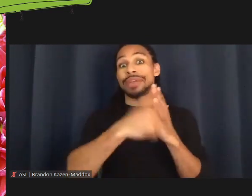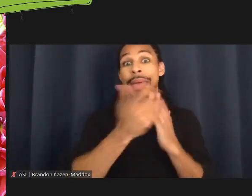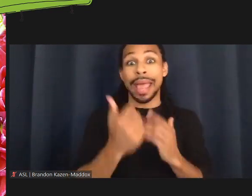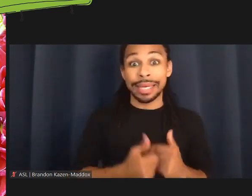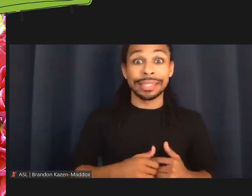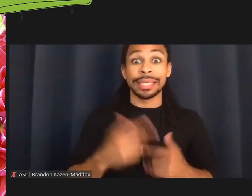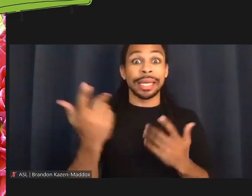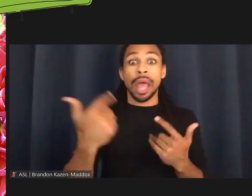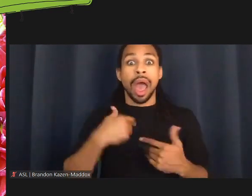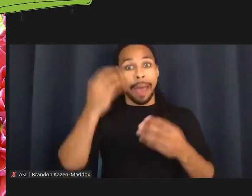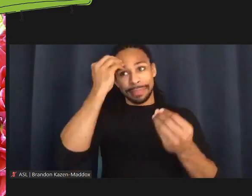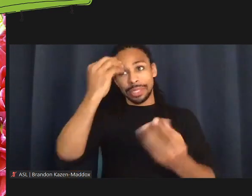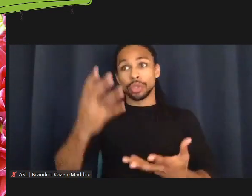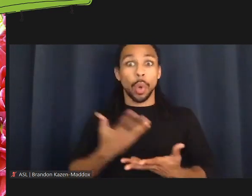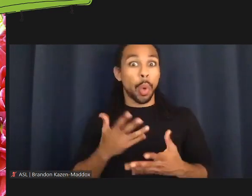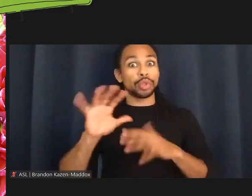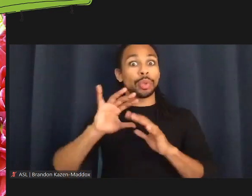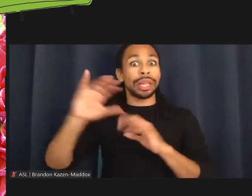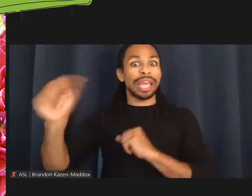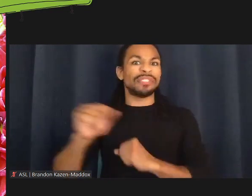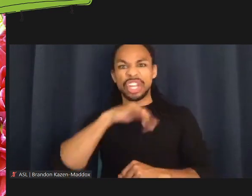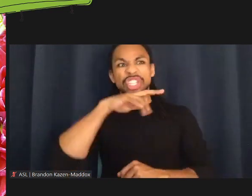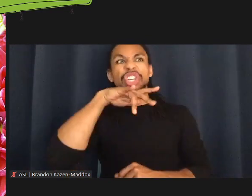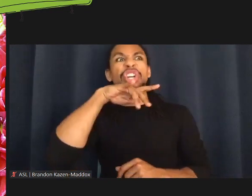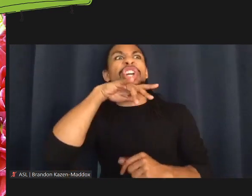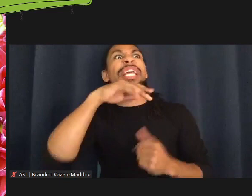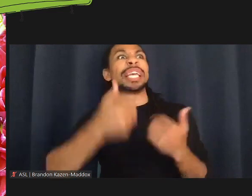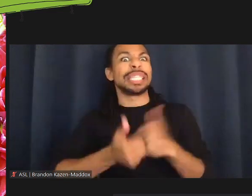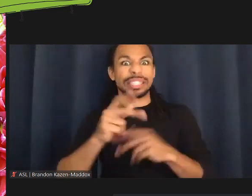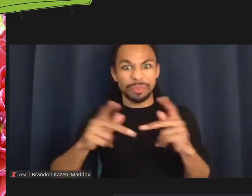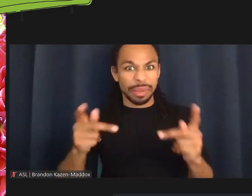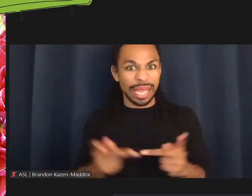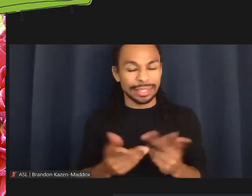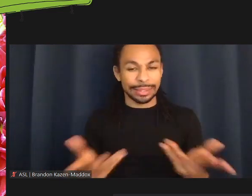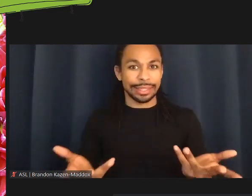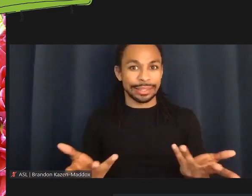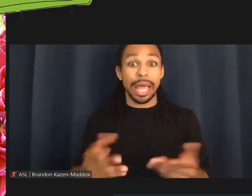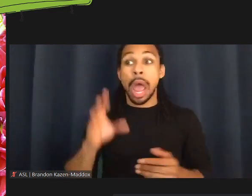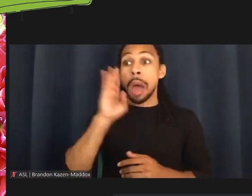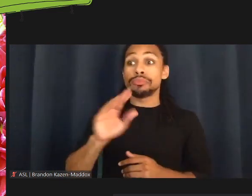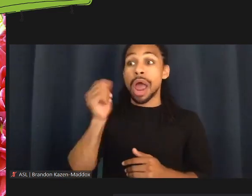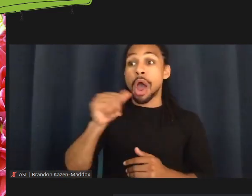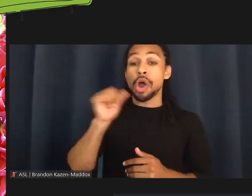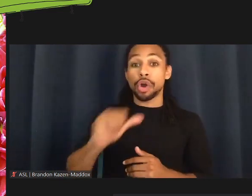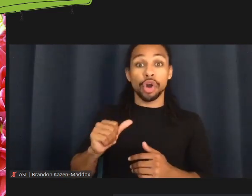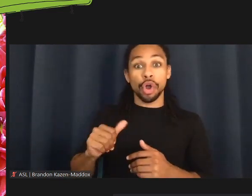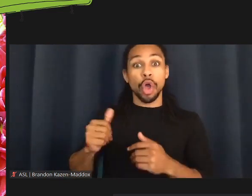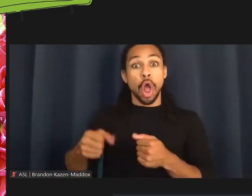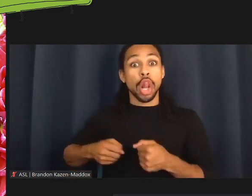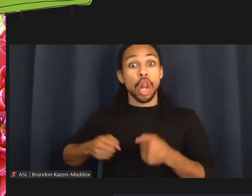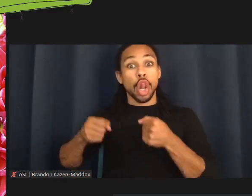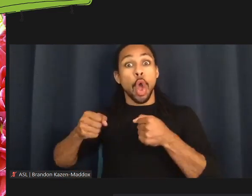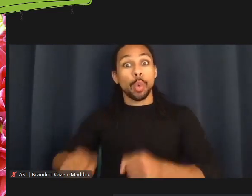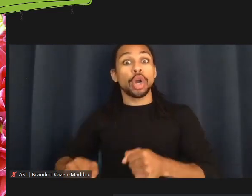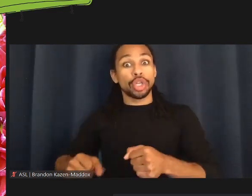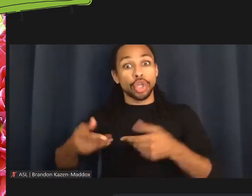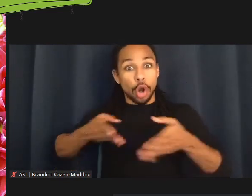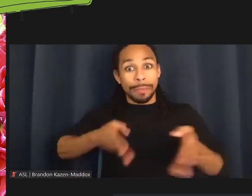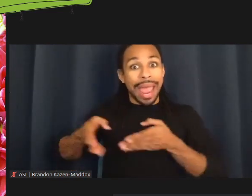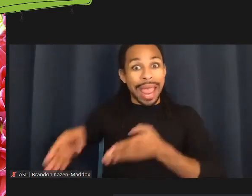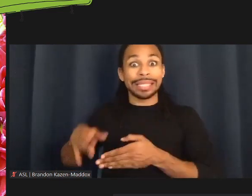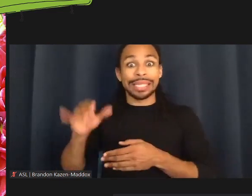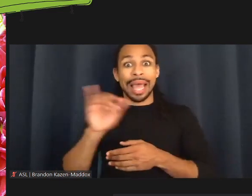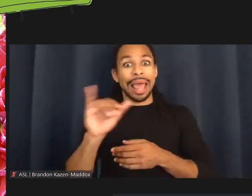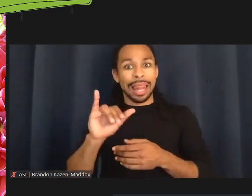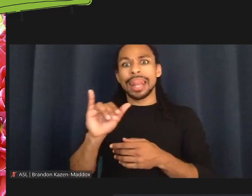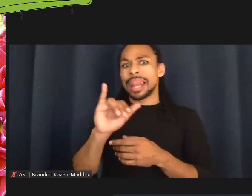told to leave, even in the dirtiest of places. Example, brown girl lowers her register like she's of cobwebs and steel, slouches